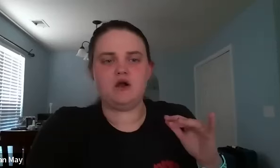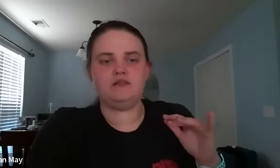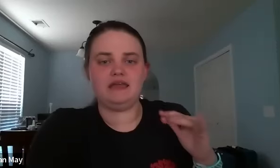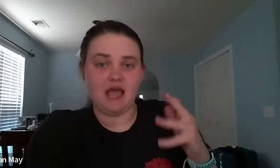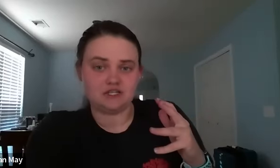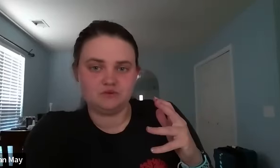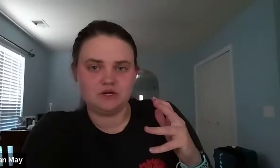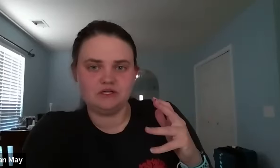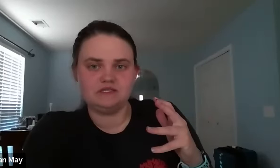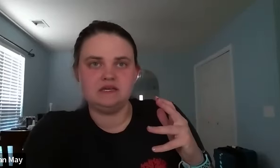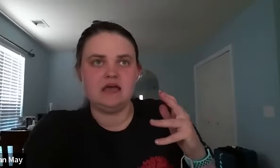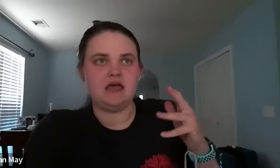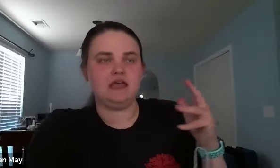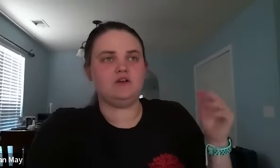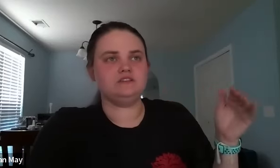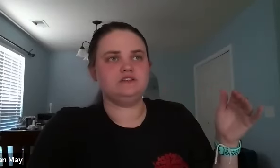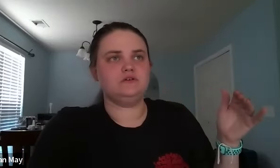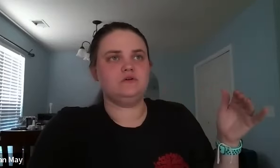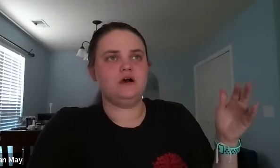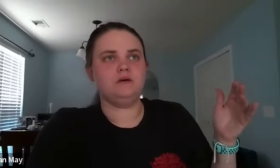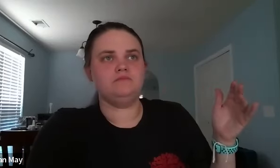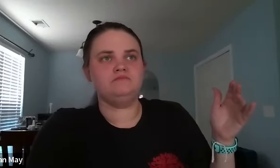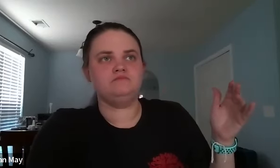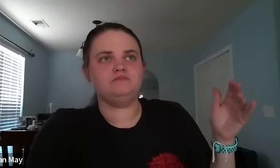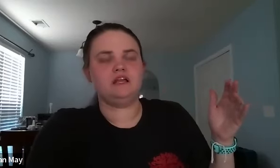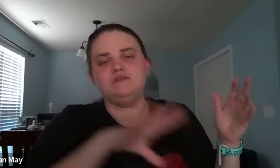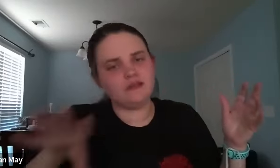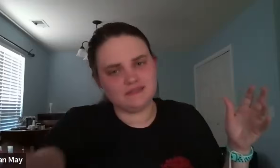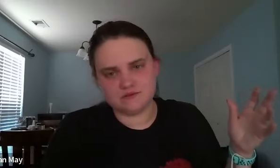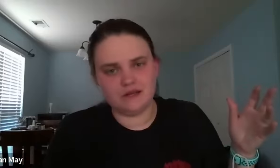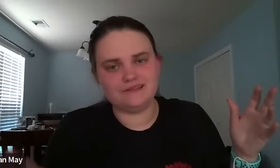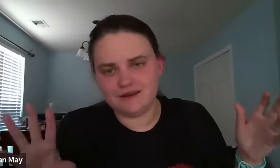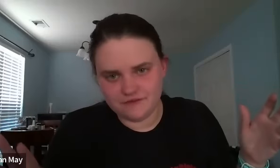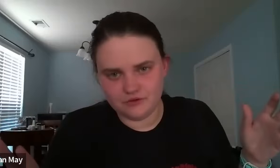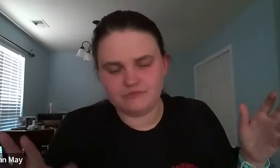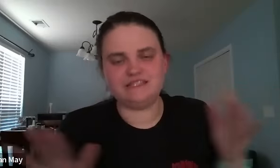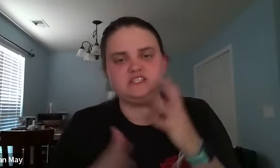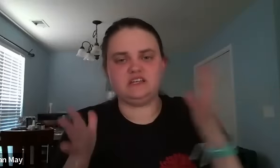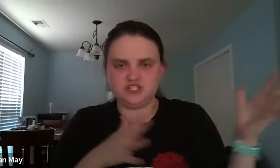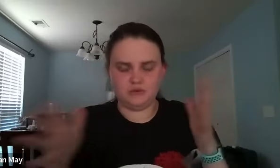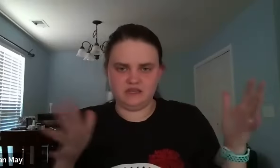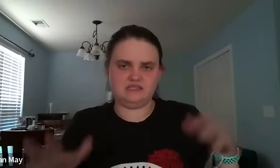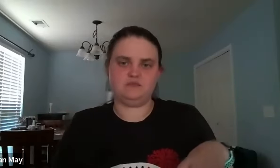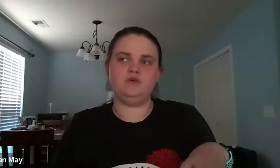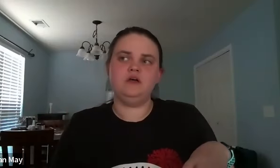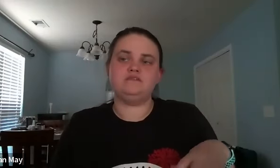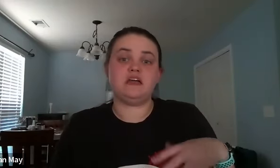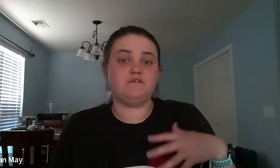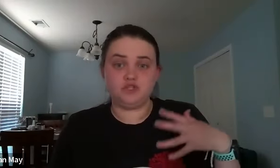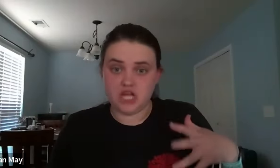like action words, and also like I'll give you guys this one. I know it's not food, but it's just showing an example. The sign for